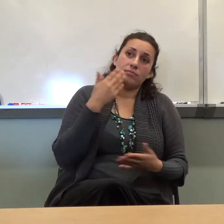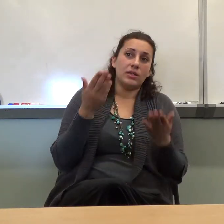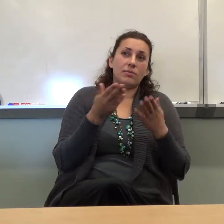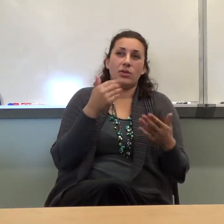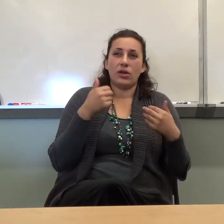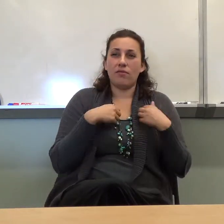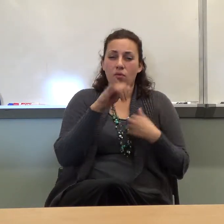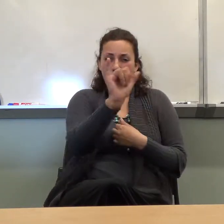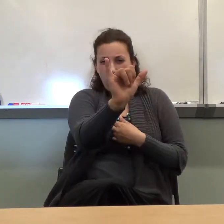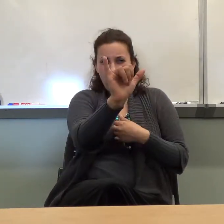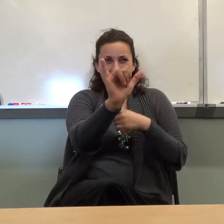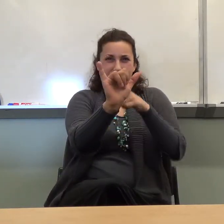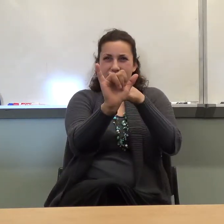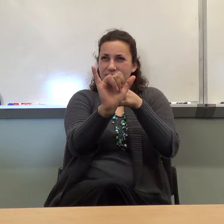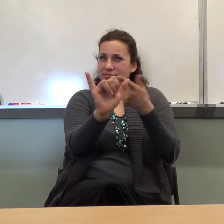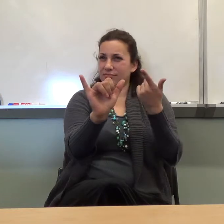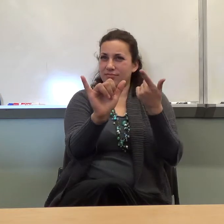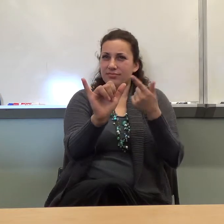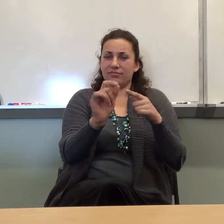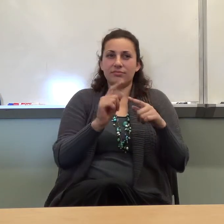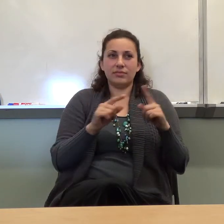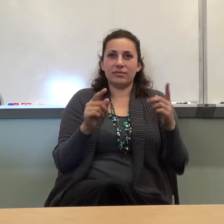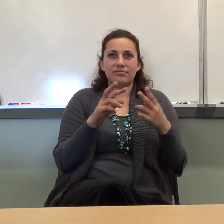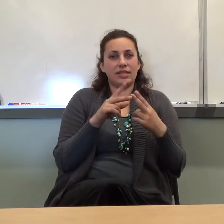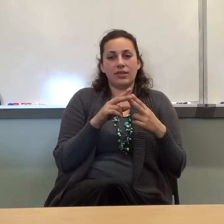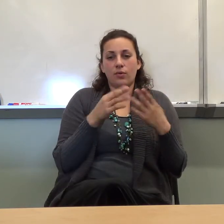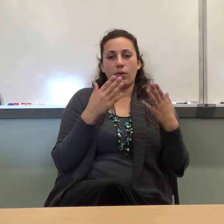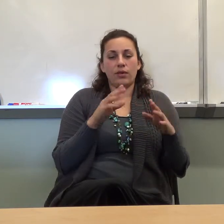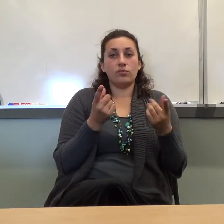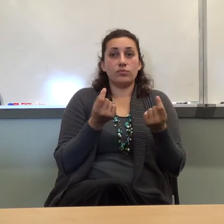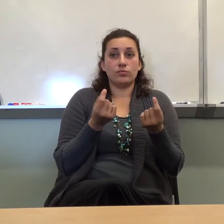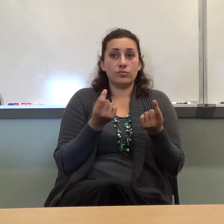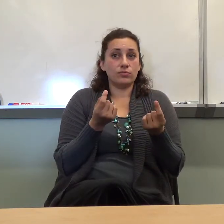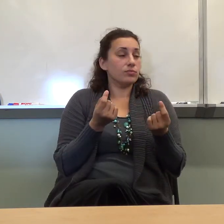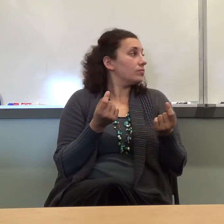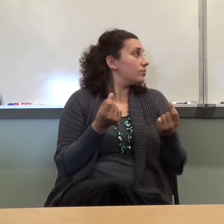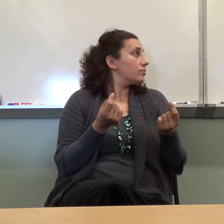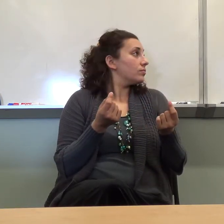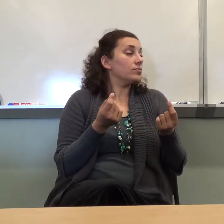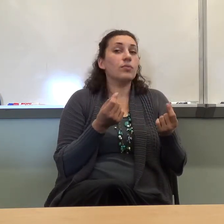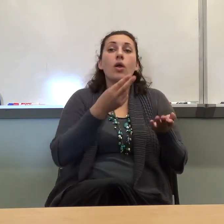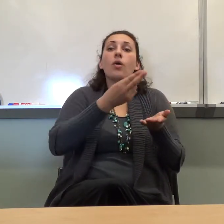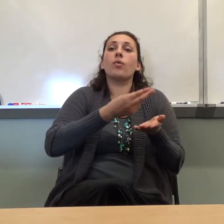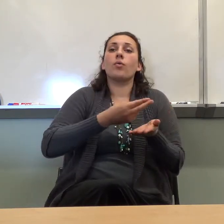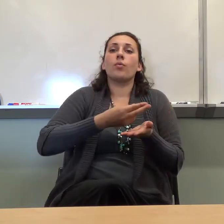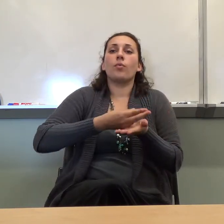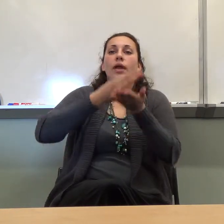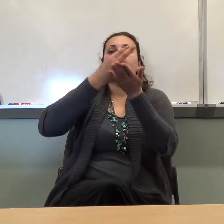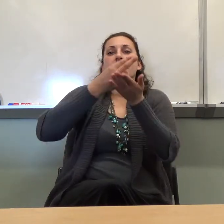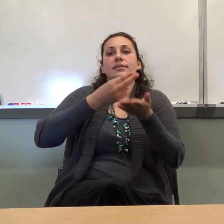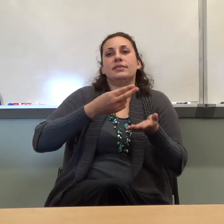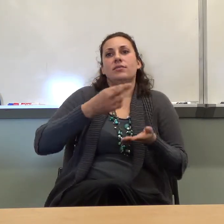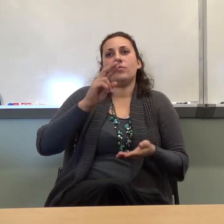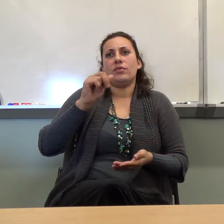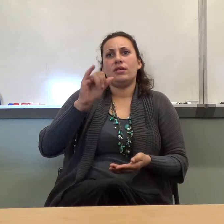button. But in either case, what you do now is raise to the power. Okay. Because you put